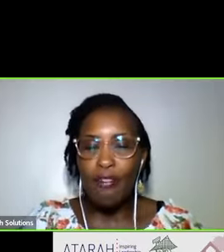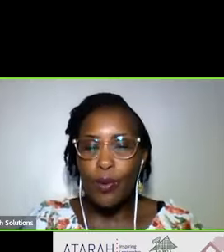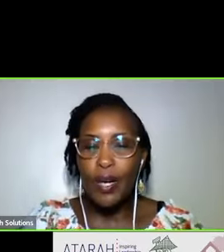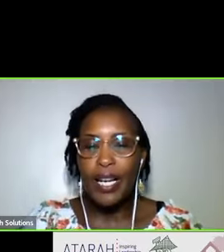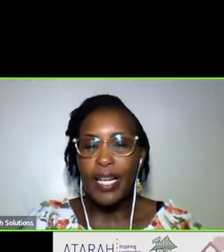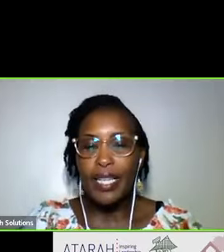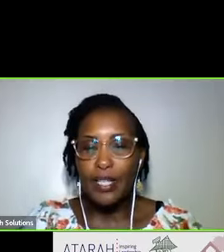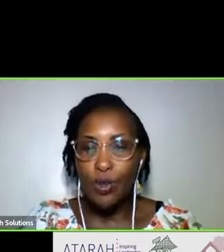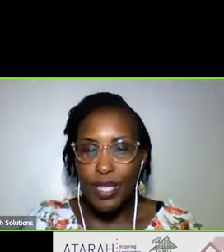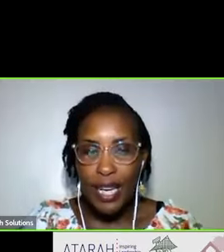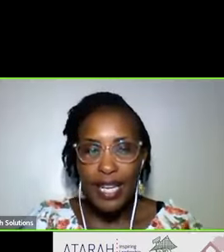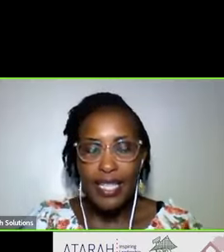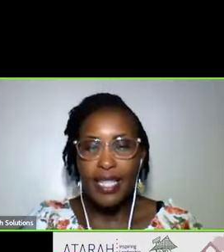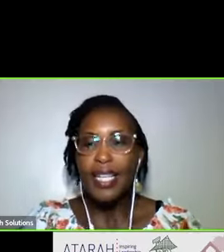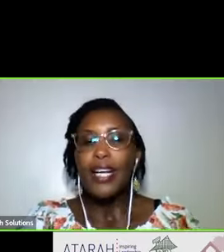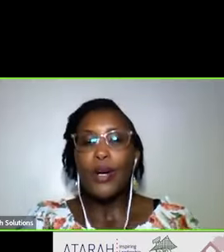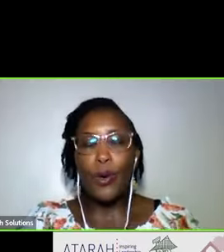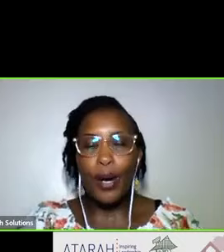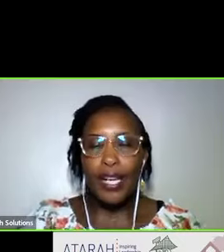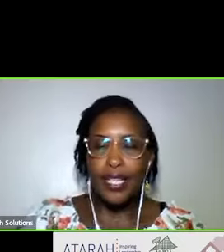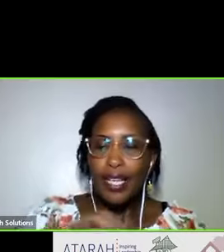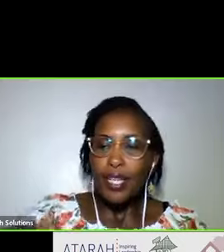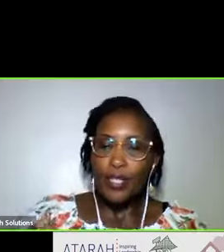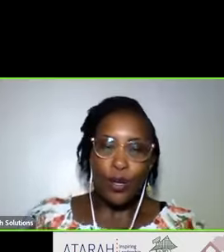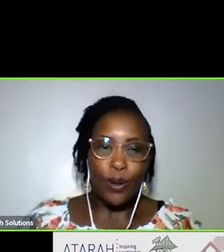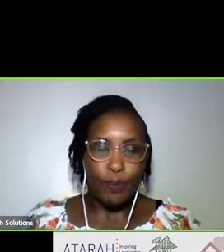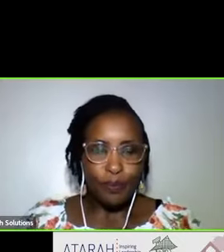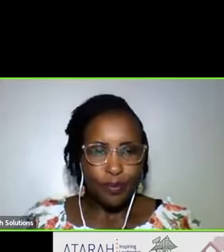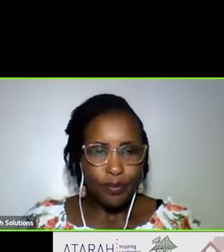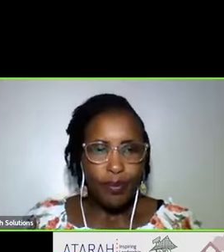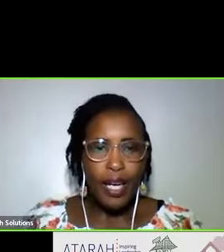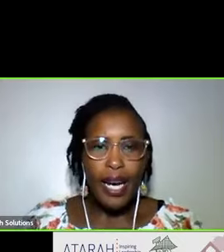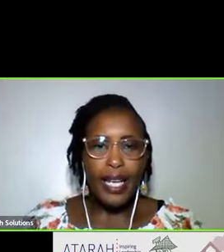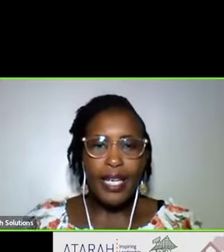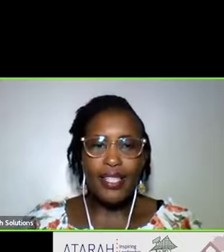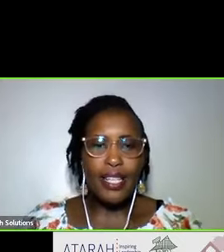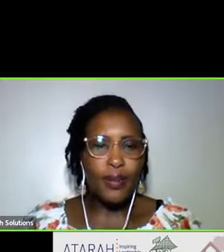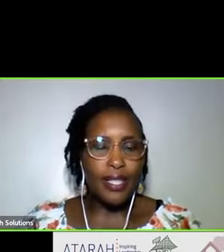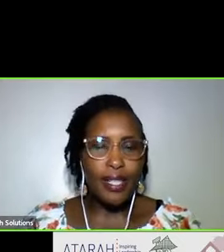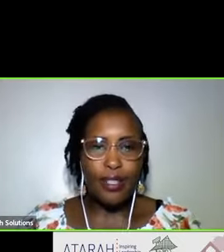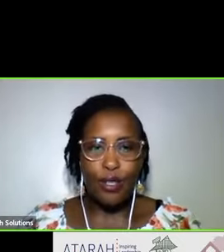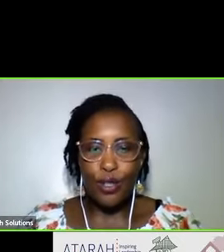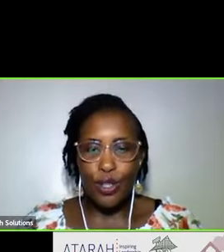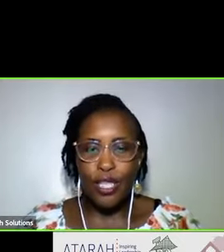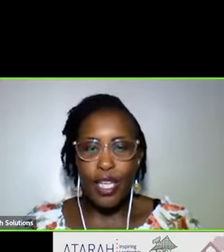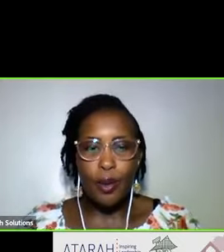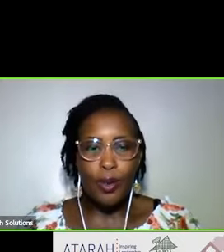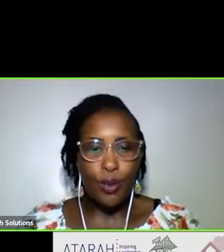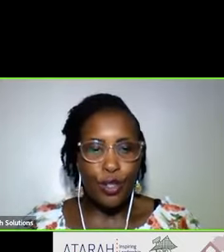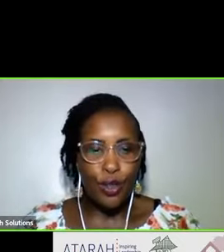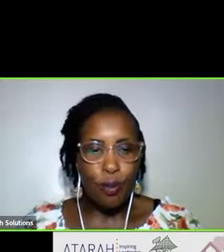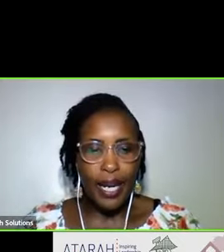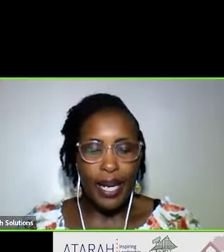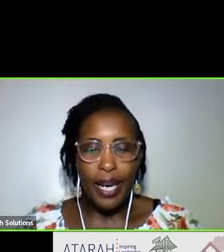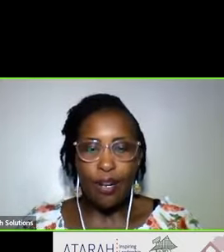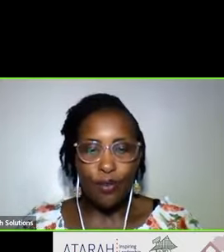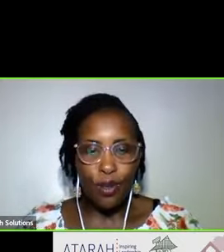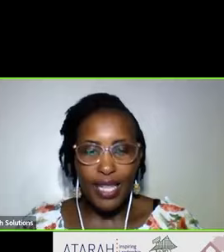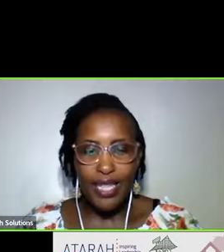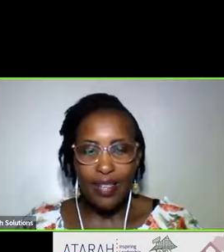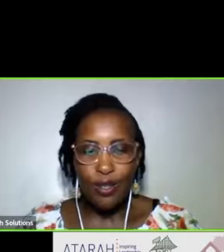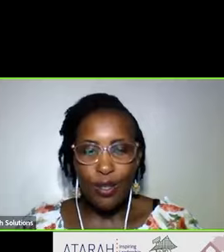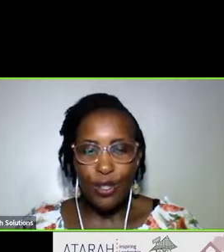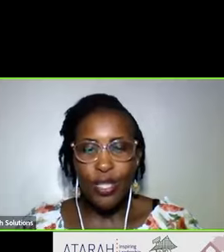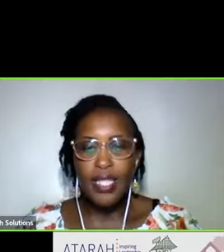to everyone in the society. All right. So Get It Right with Atara Solutions is brought to you by, of